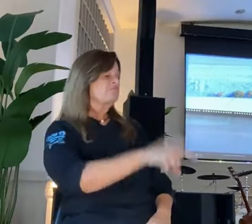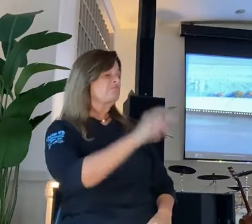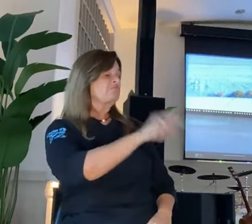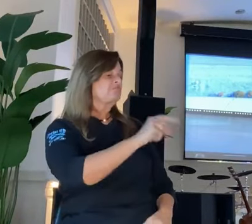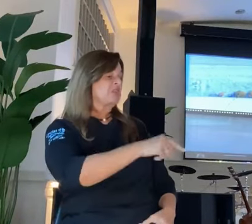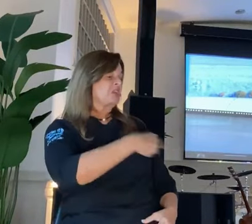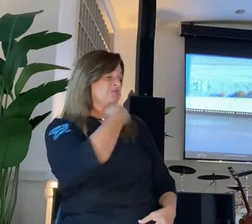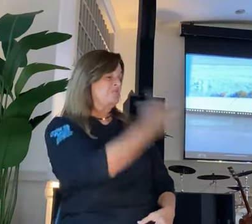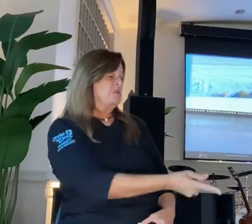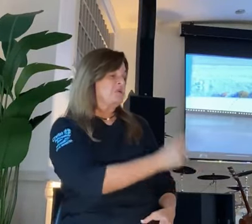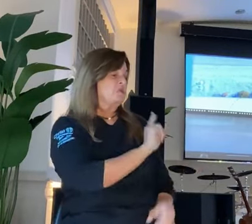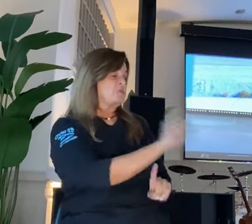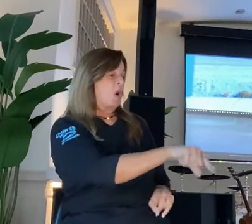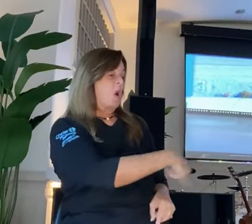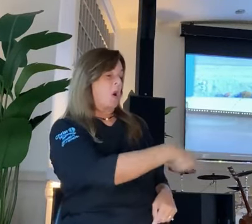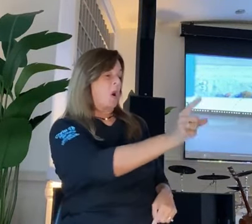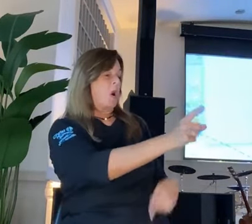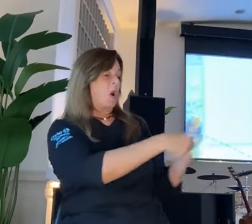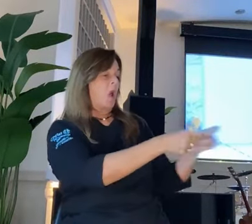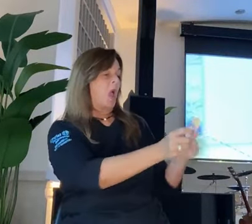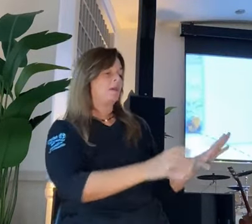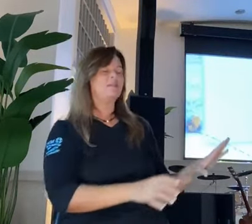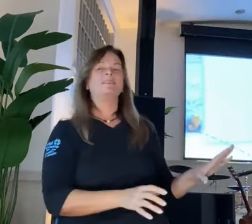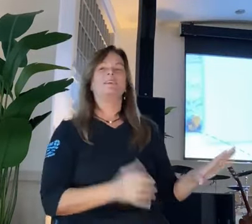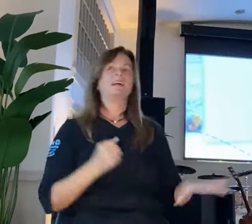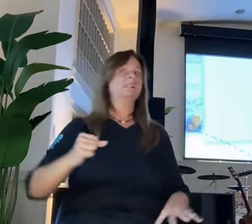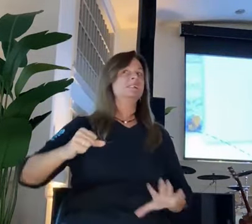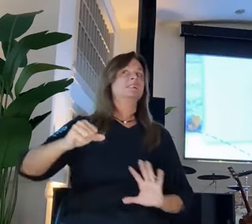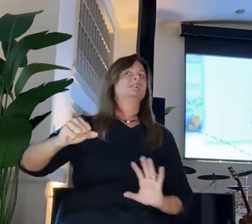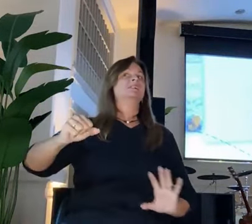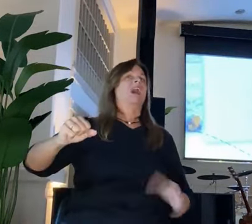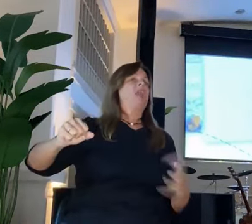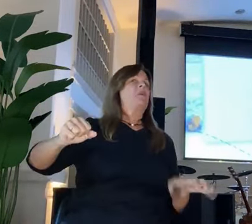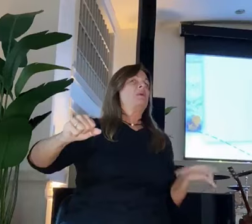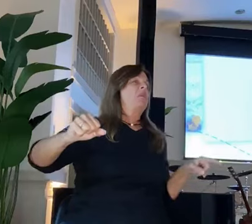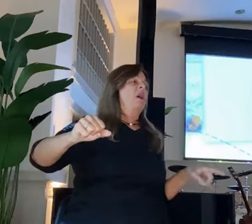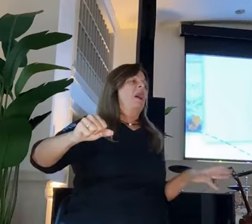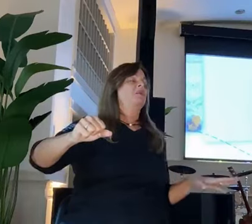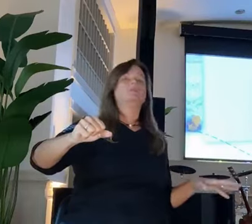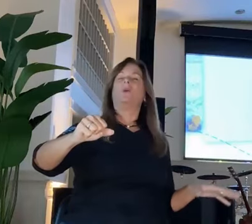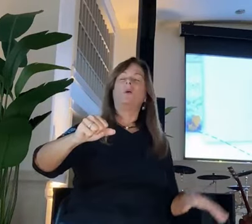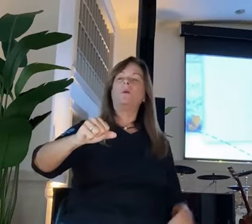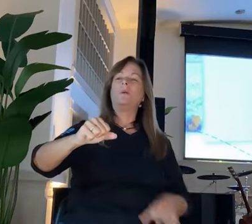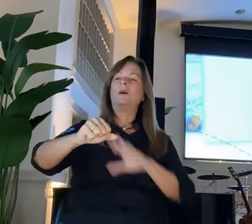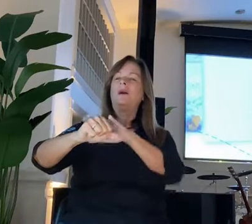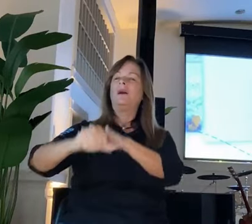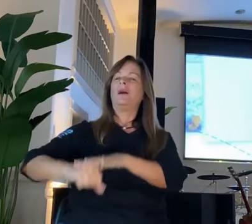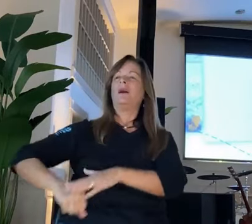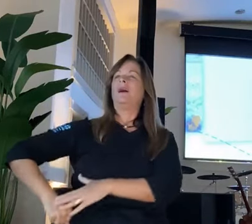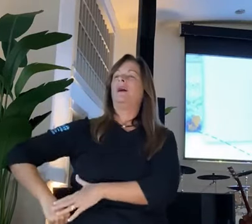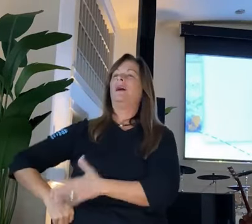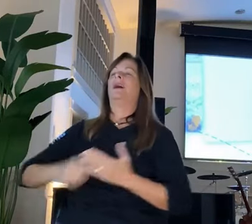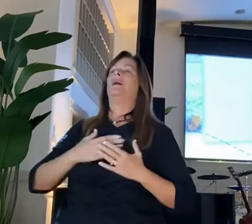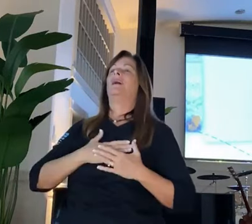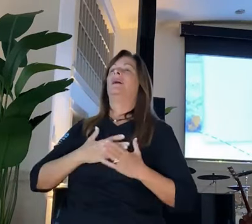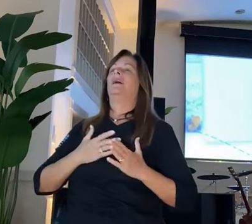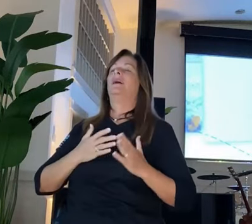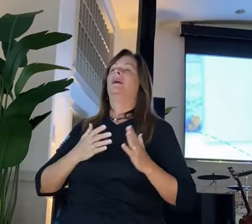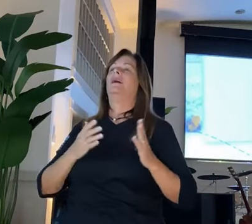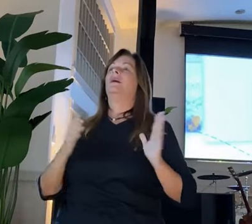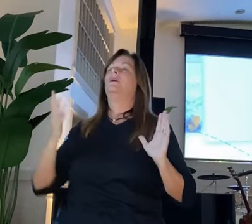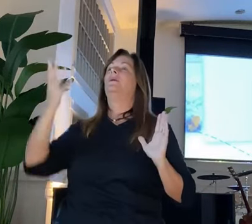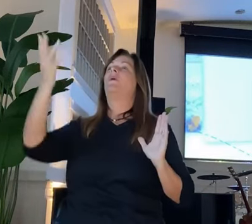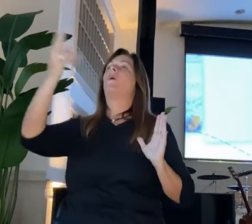if that's what we want. He has everything that you need for life, and apart from a